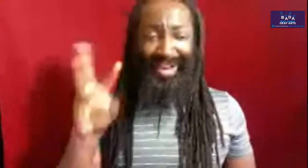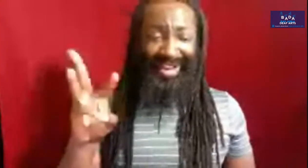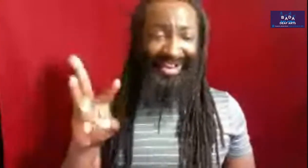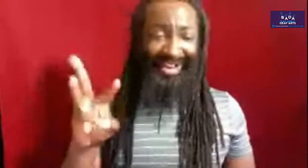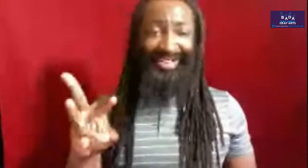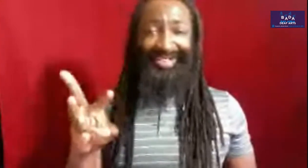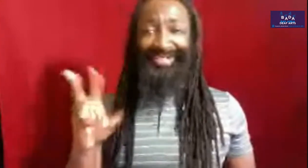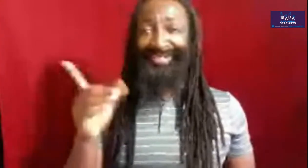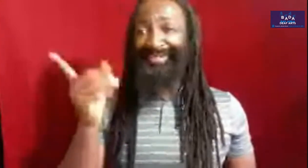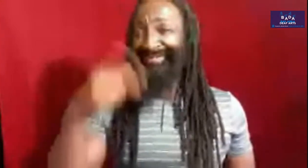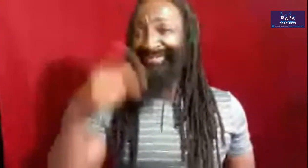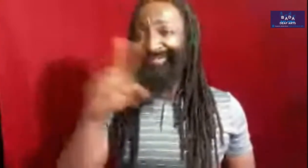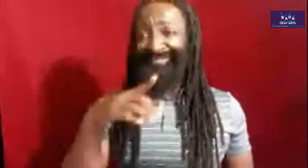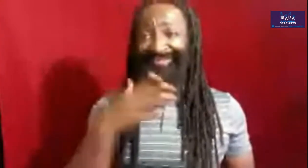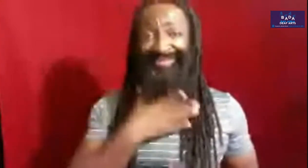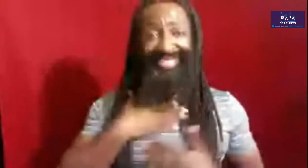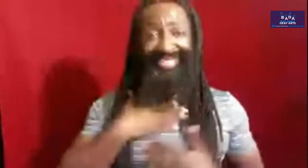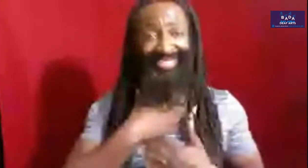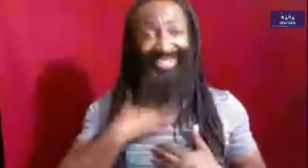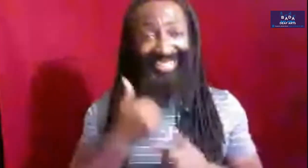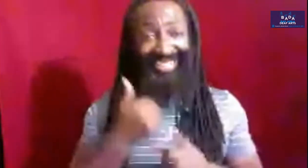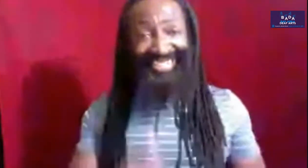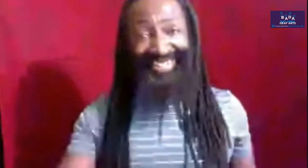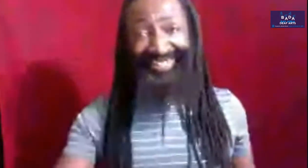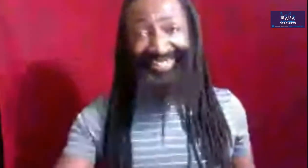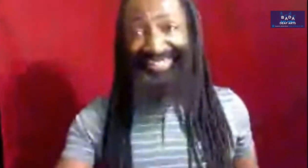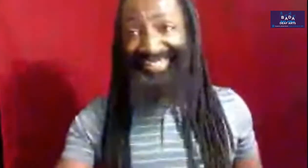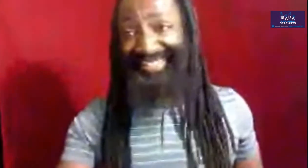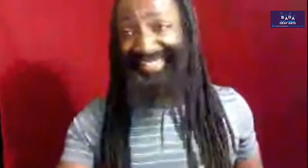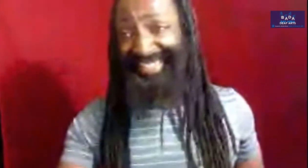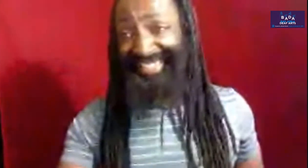Wow. Wow. Did y'all enjoy that?